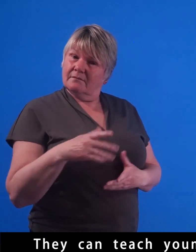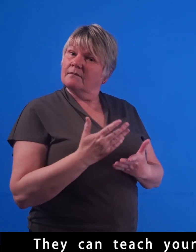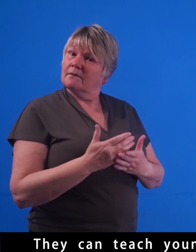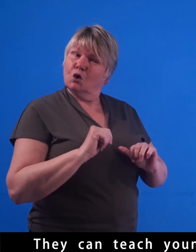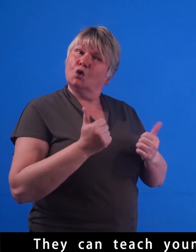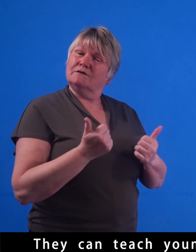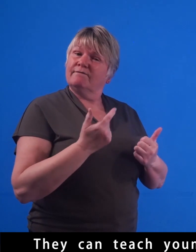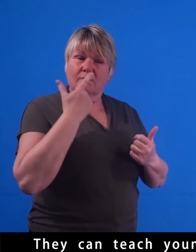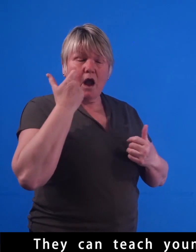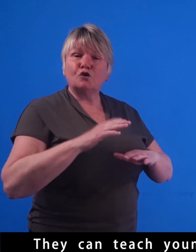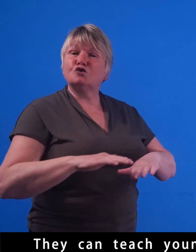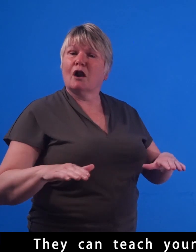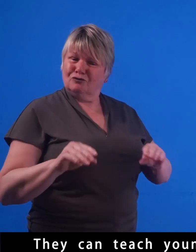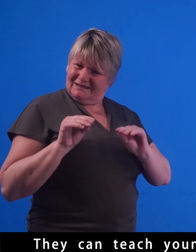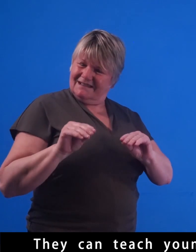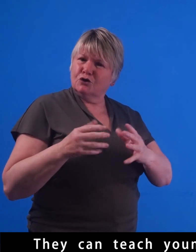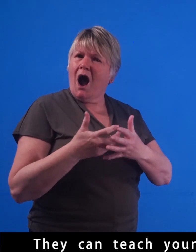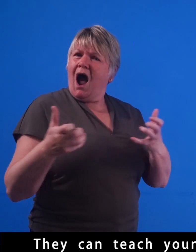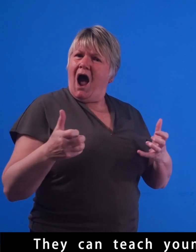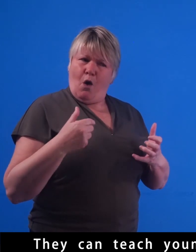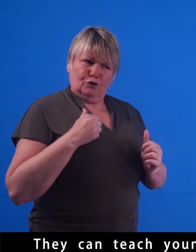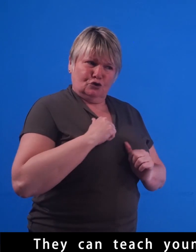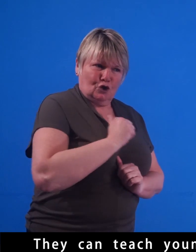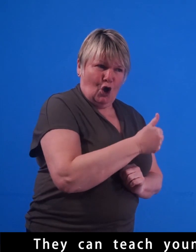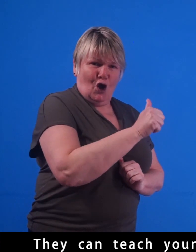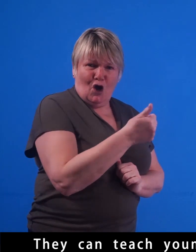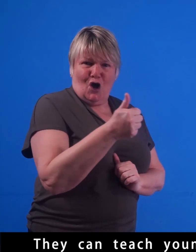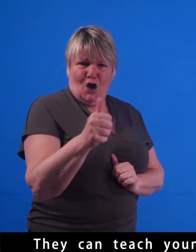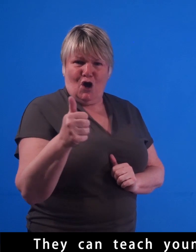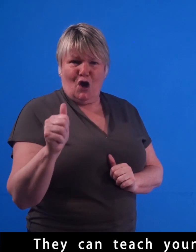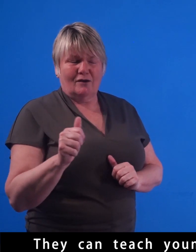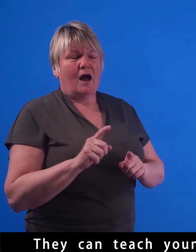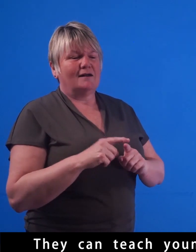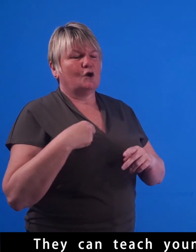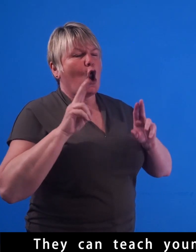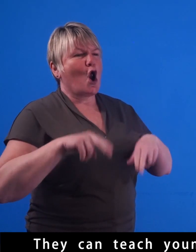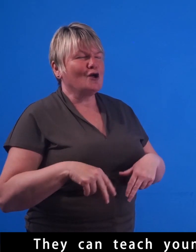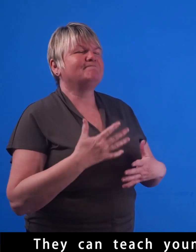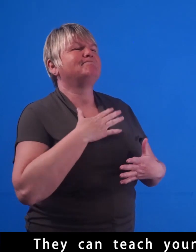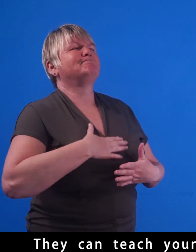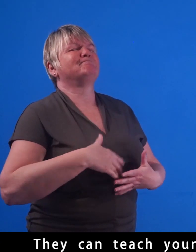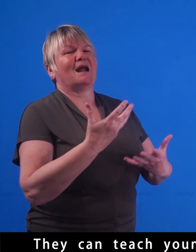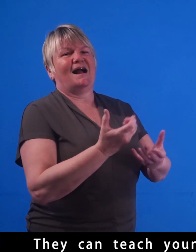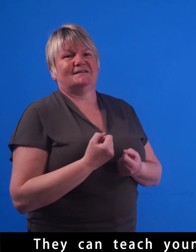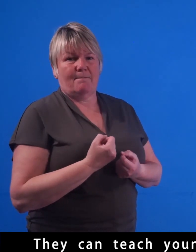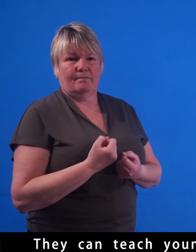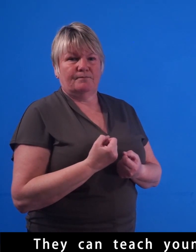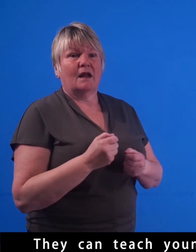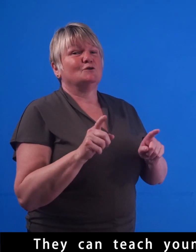They can teach young children about taking turns and losing graciously, as well as being great